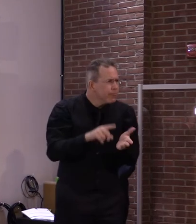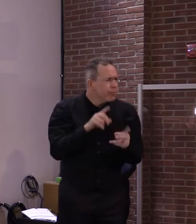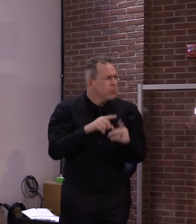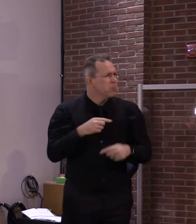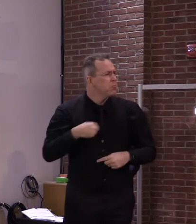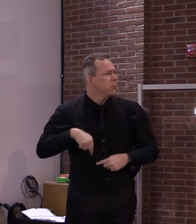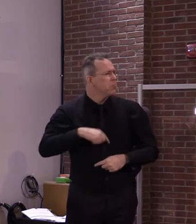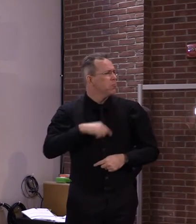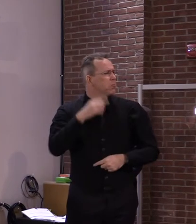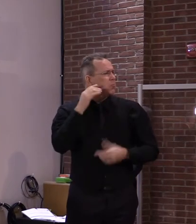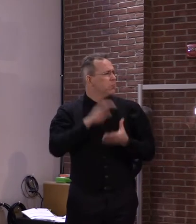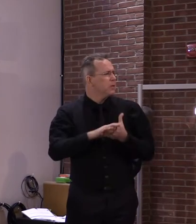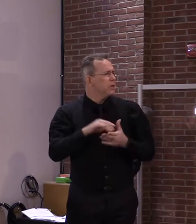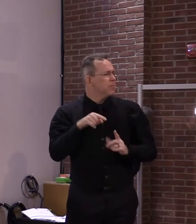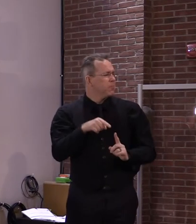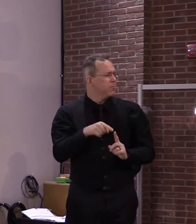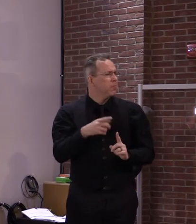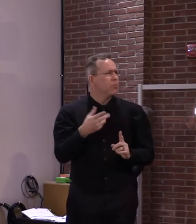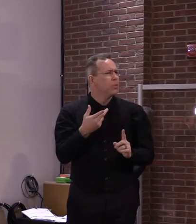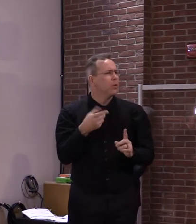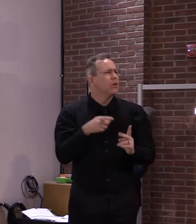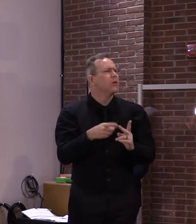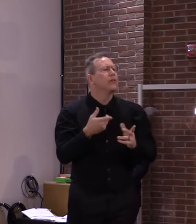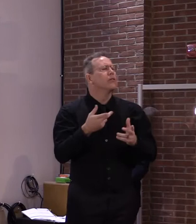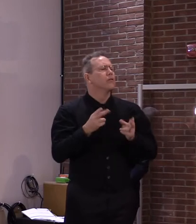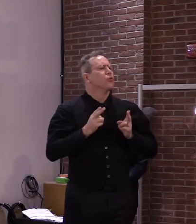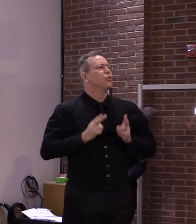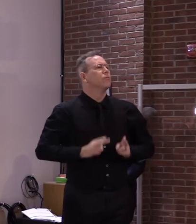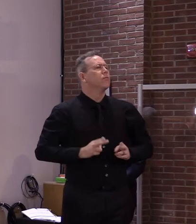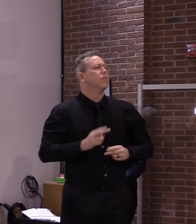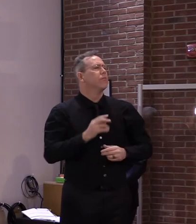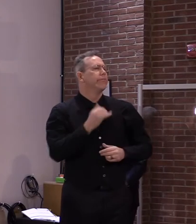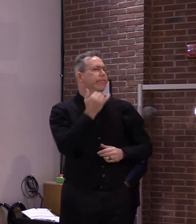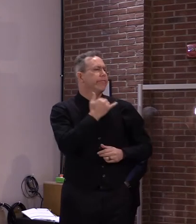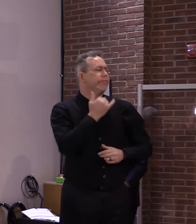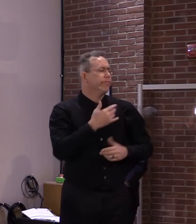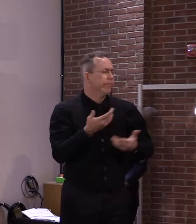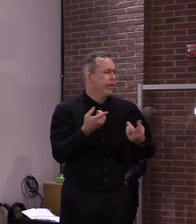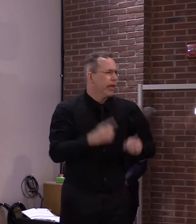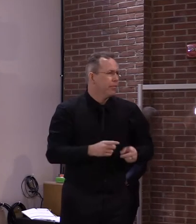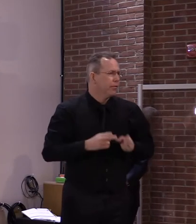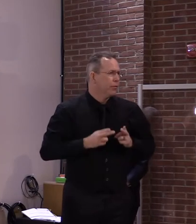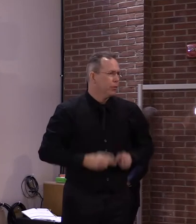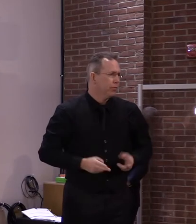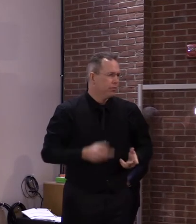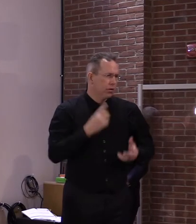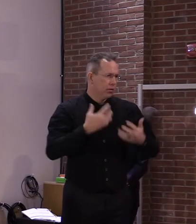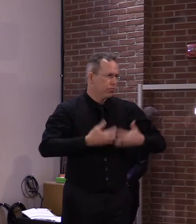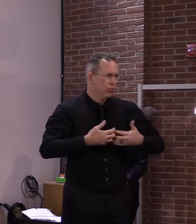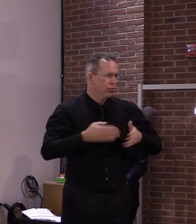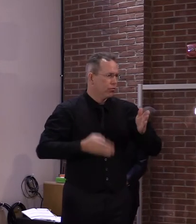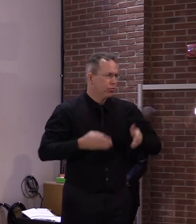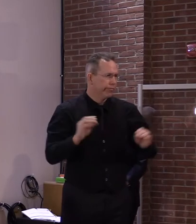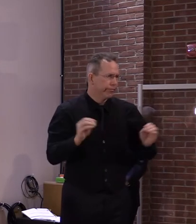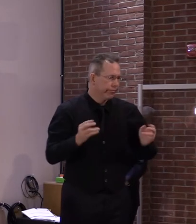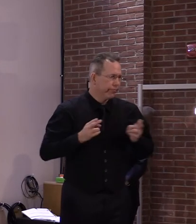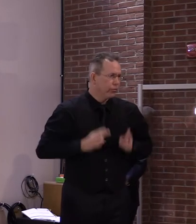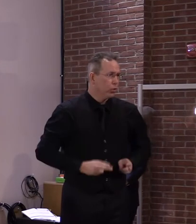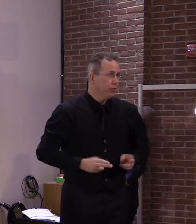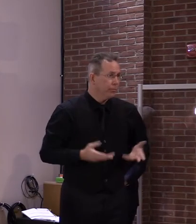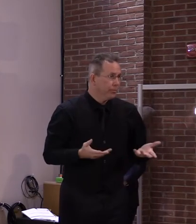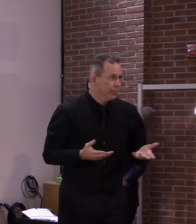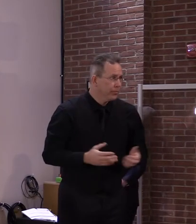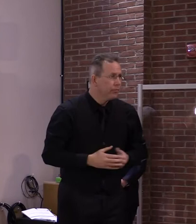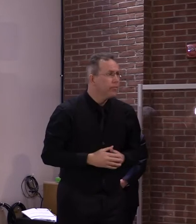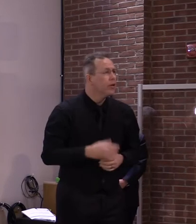in in some of the the process but that doesn't excuse the fact that we didn't have the controls in